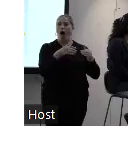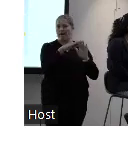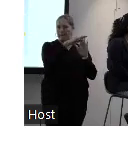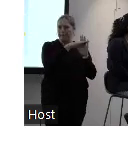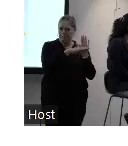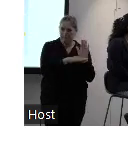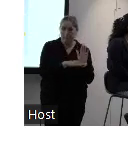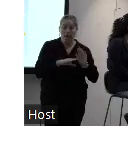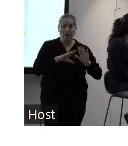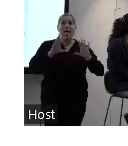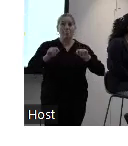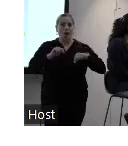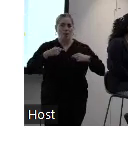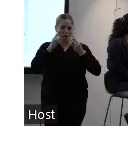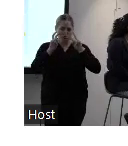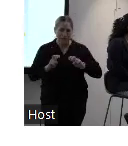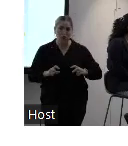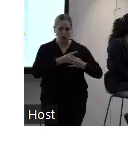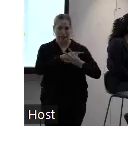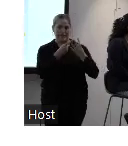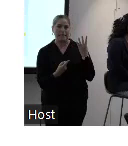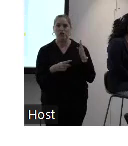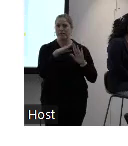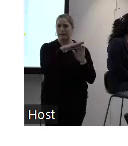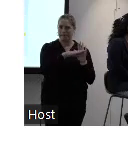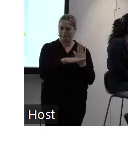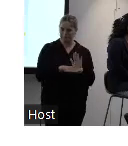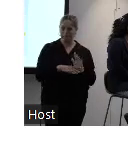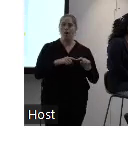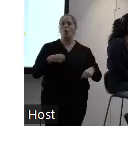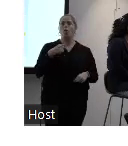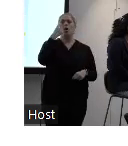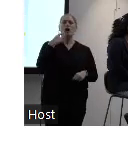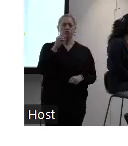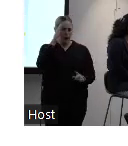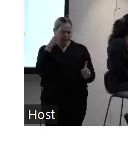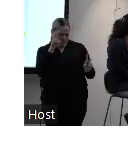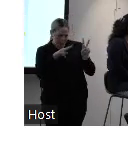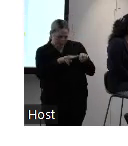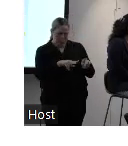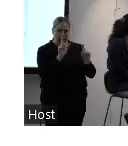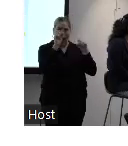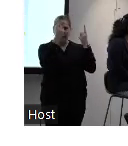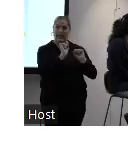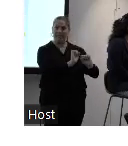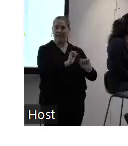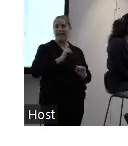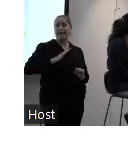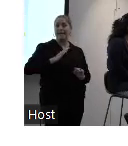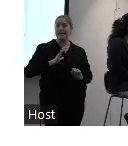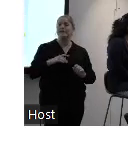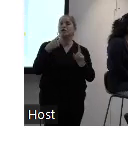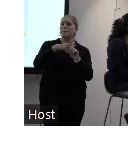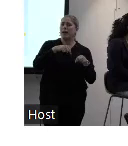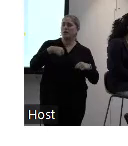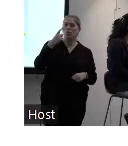steps. And the goal of these projects was to understand the needs of children attending these services, but also understand how we could apply them to